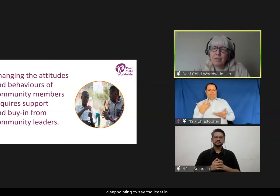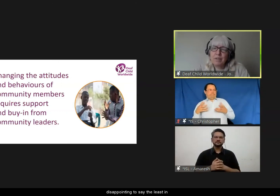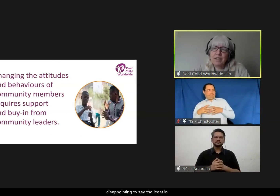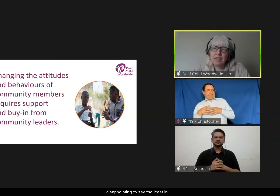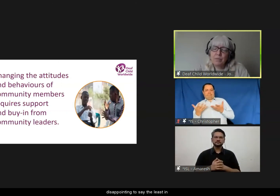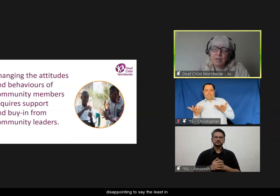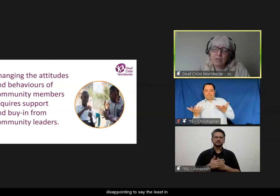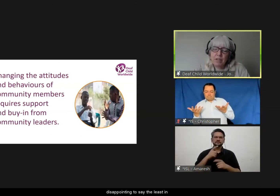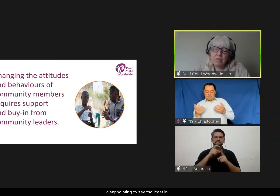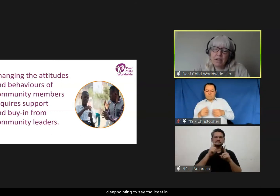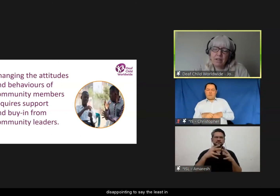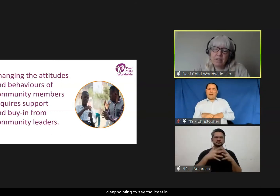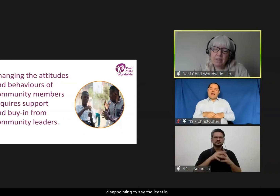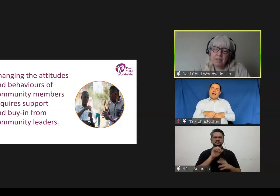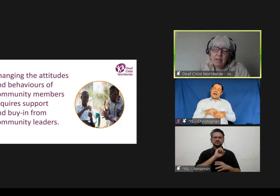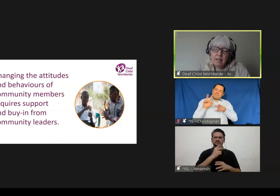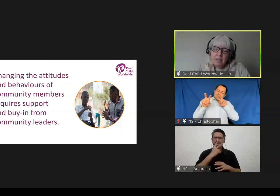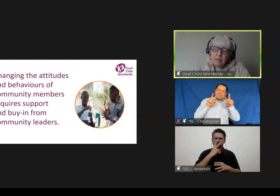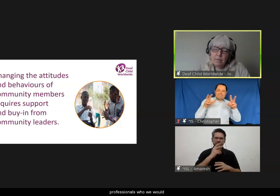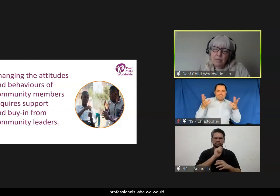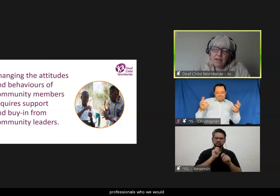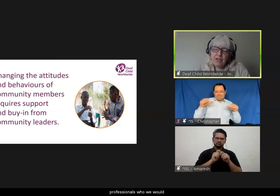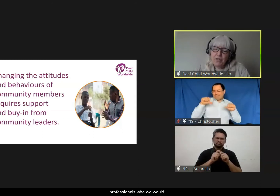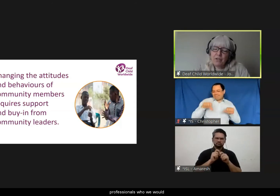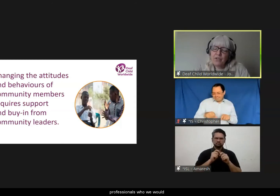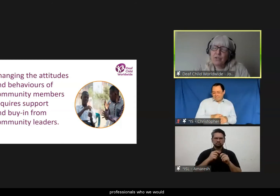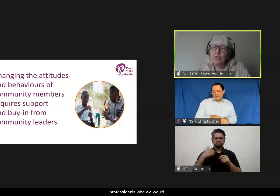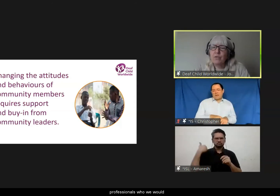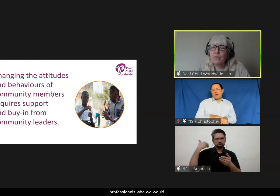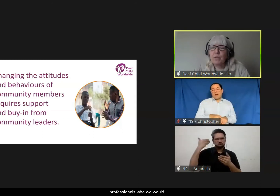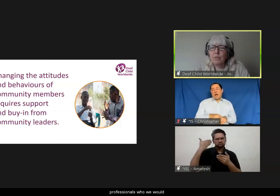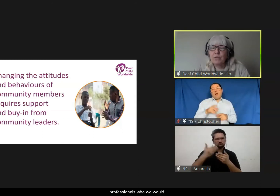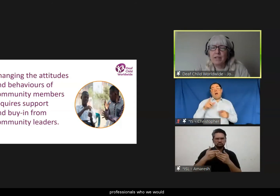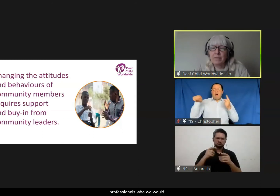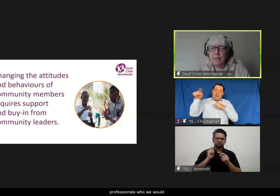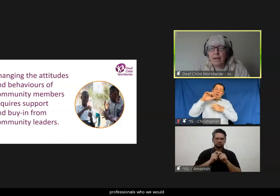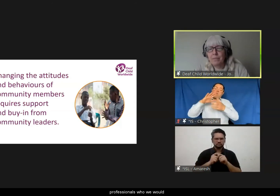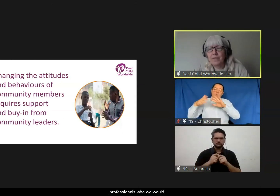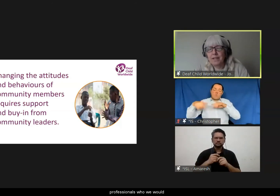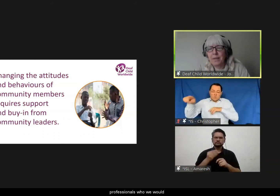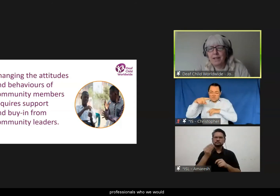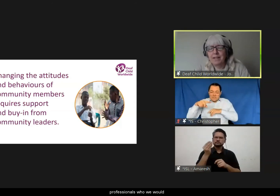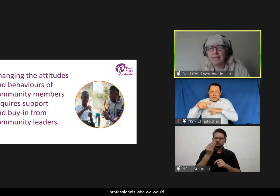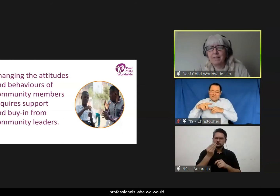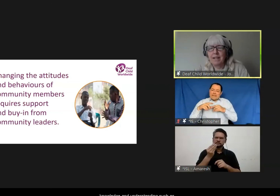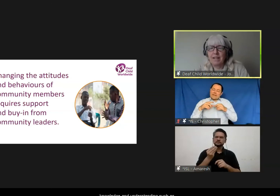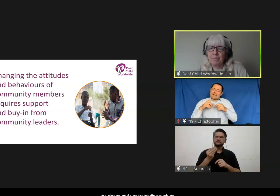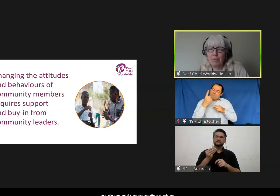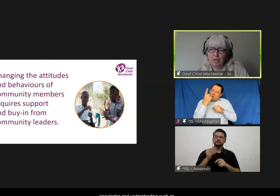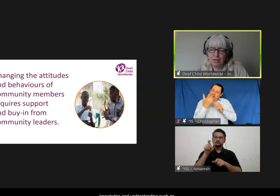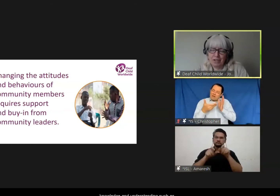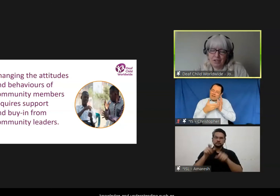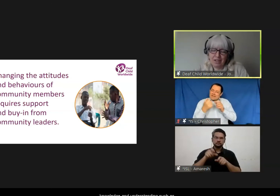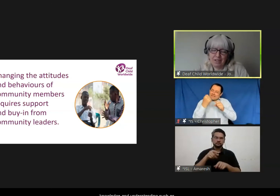of our work is that we also find that professionals who we would perhaps expect to have